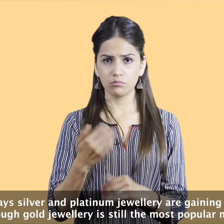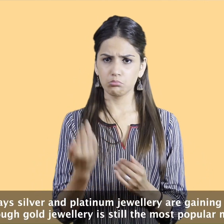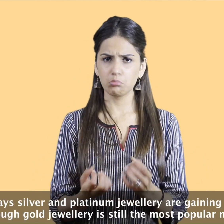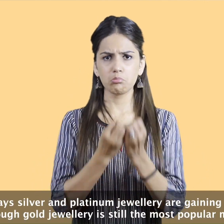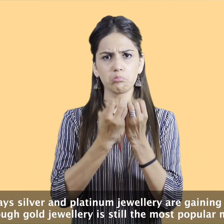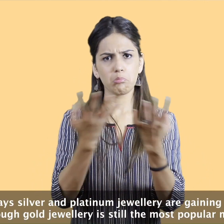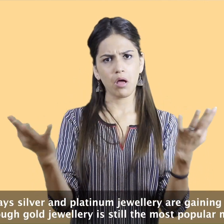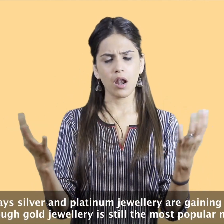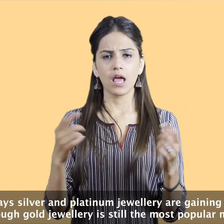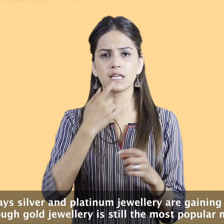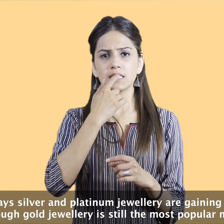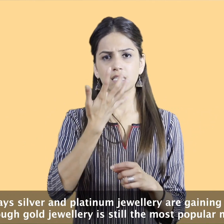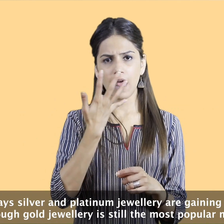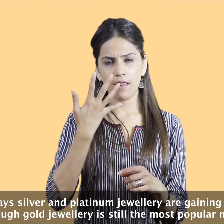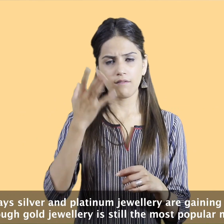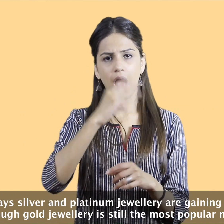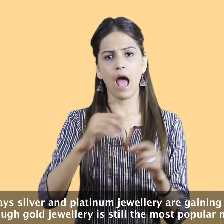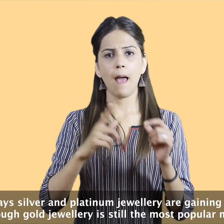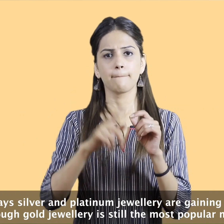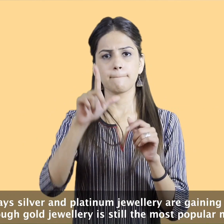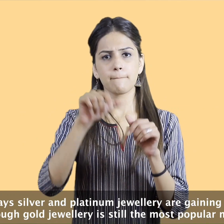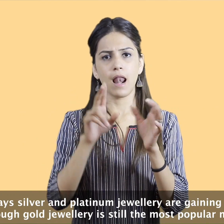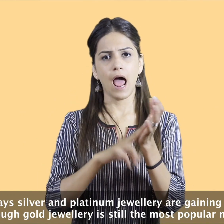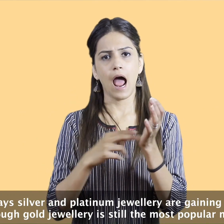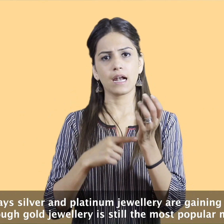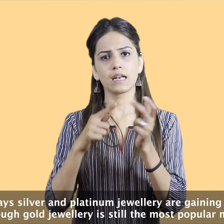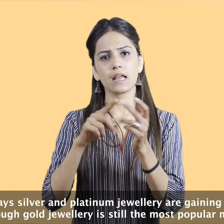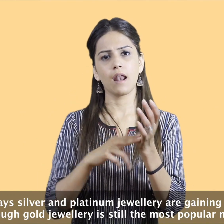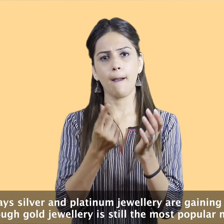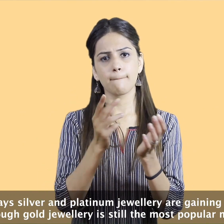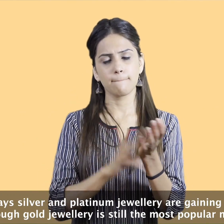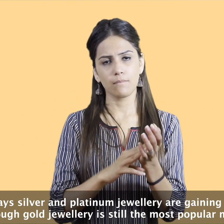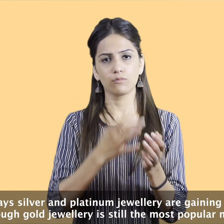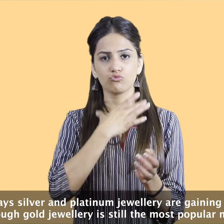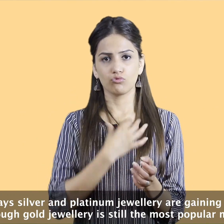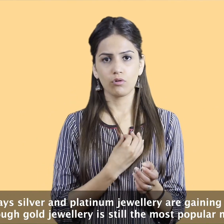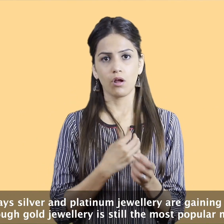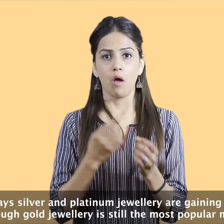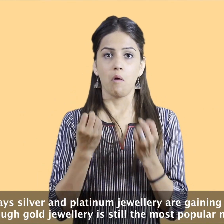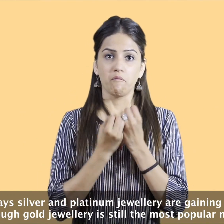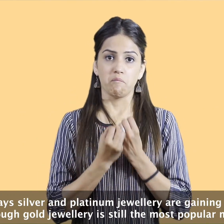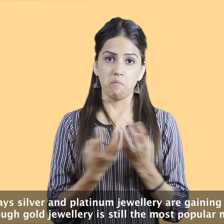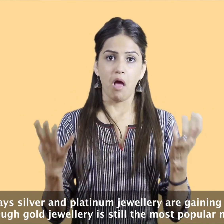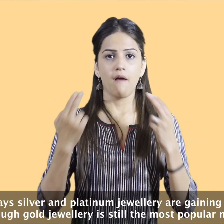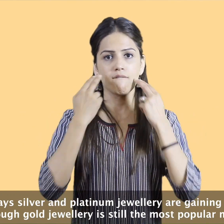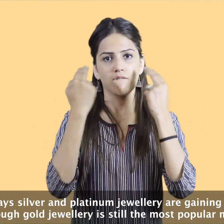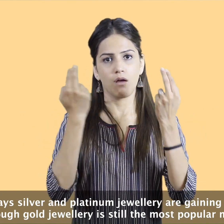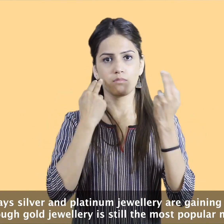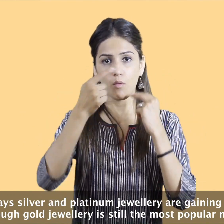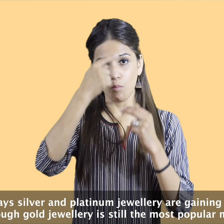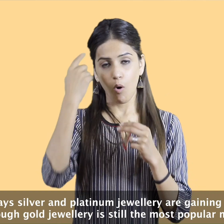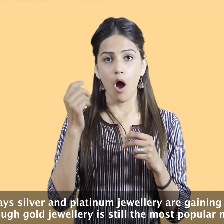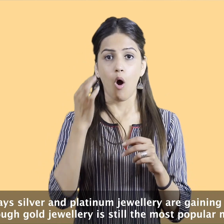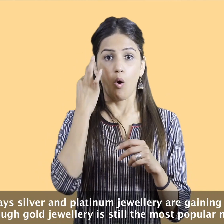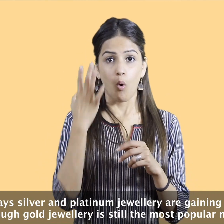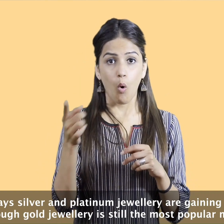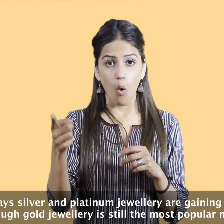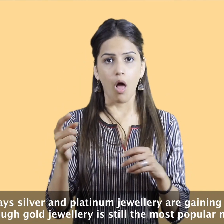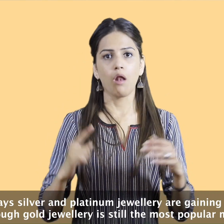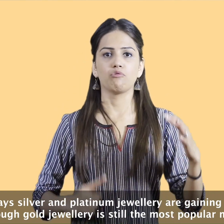These days, silver and platinum jewelry are gaining popularity, although gold jewelry is still the most popular